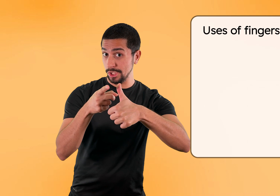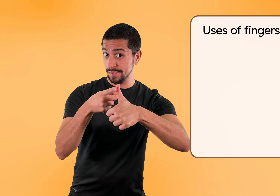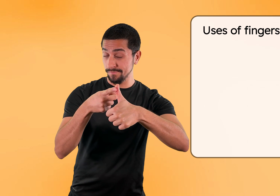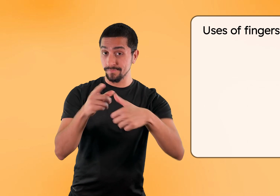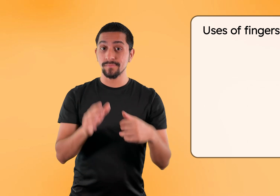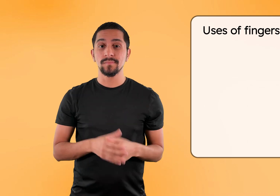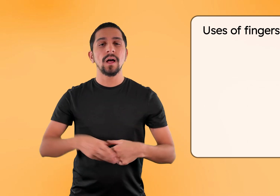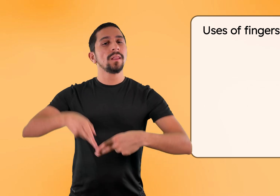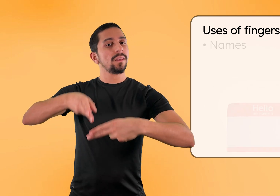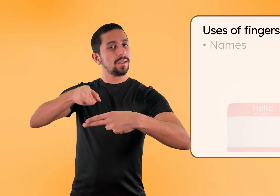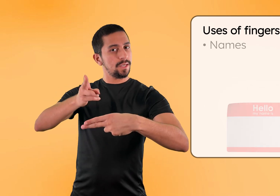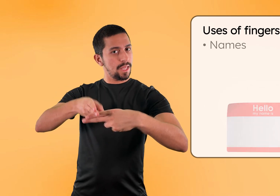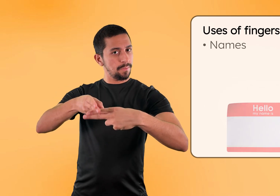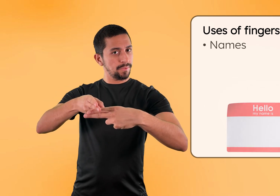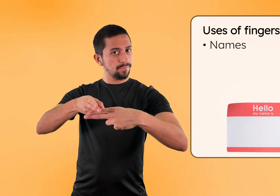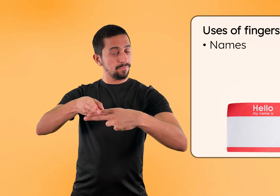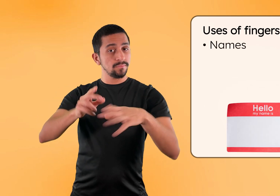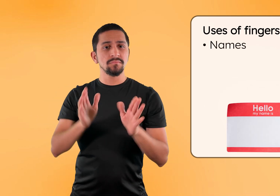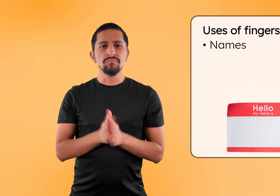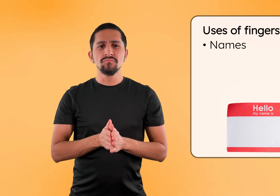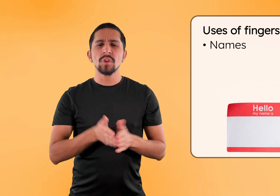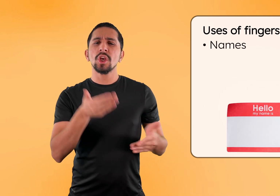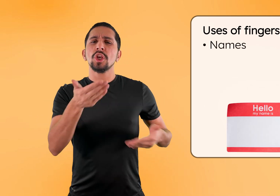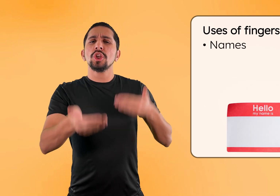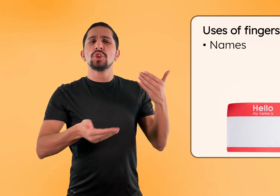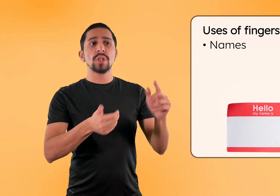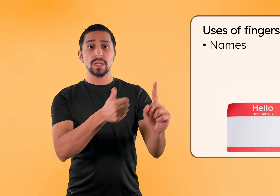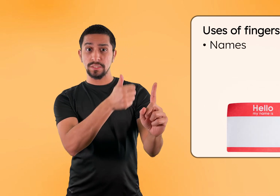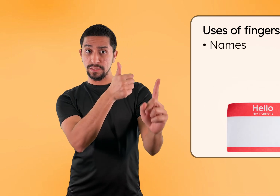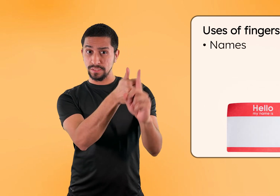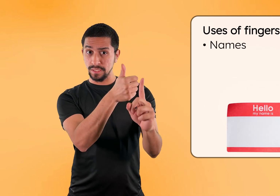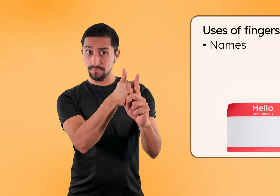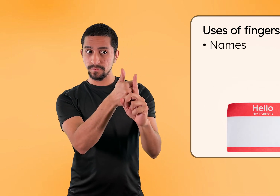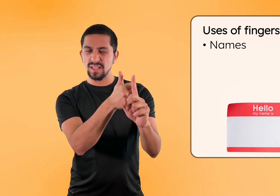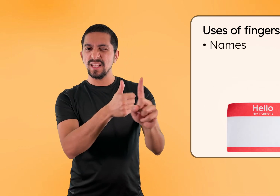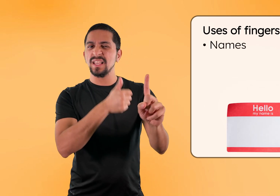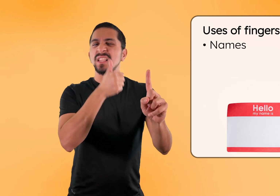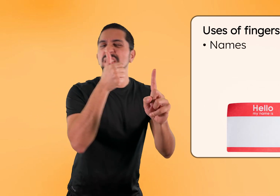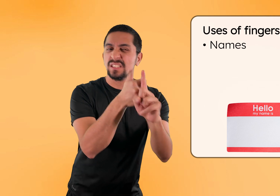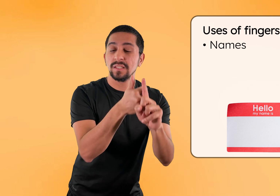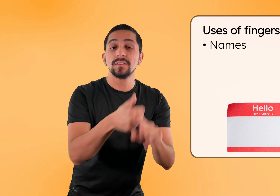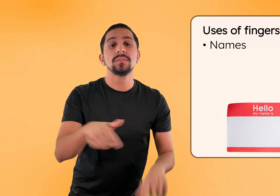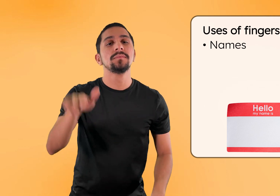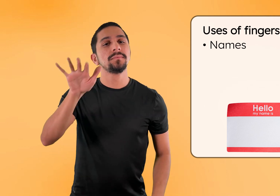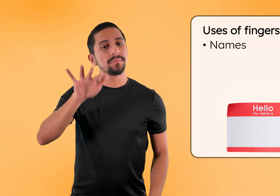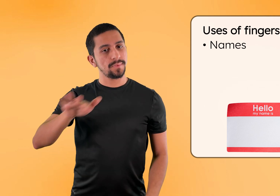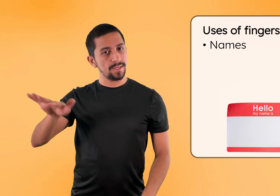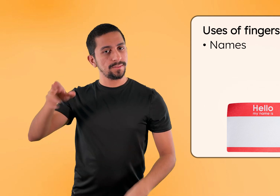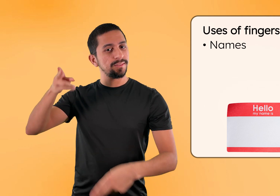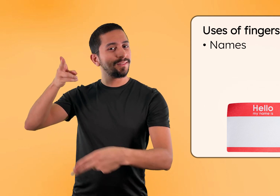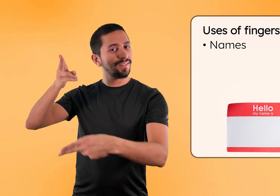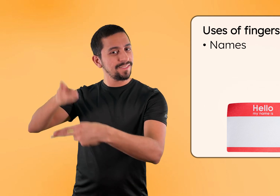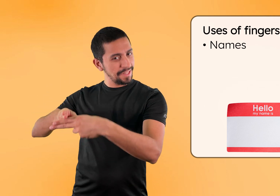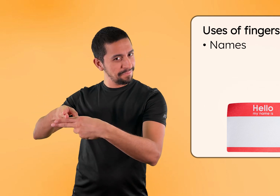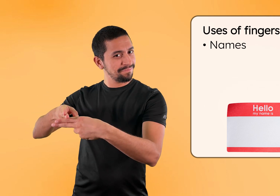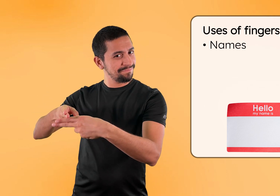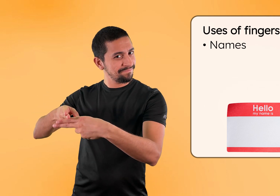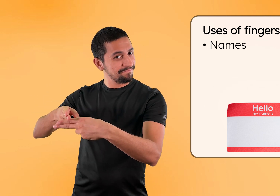First, names. If you're introducing yourself, you would fingerspell your